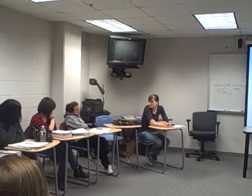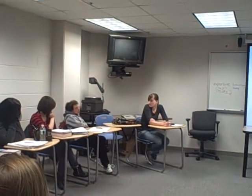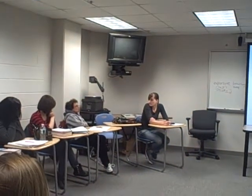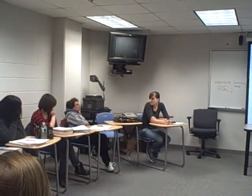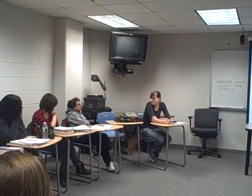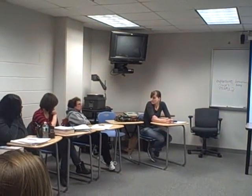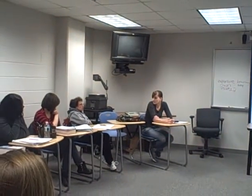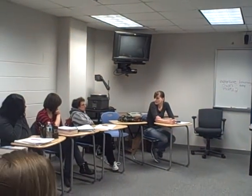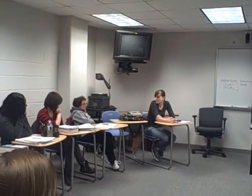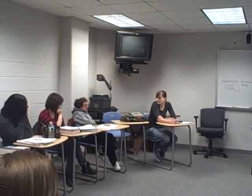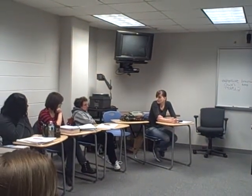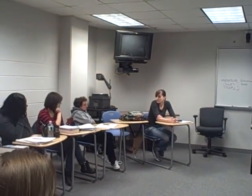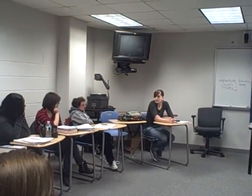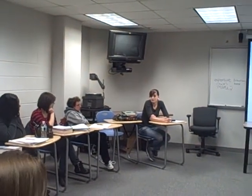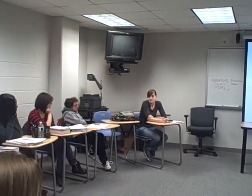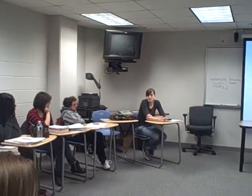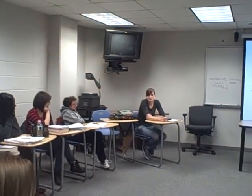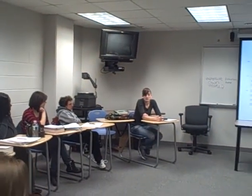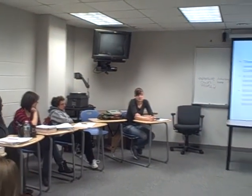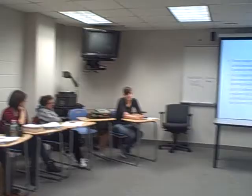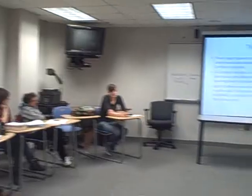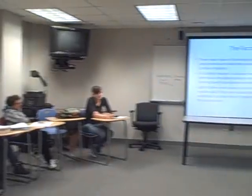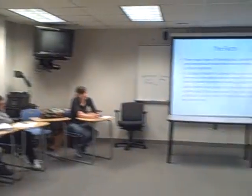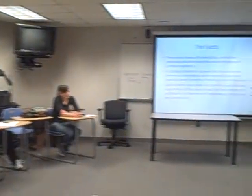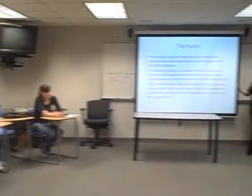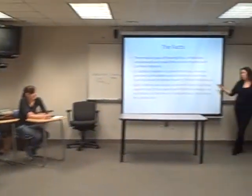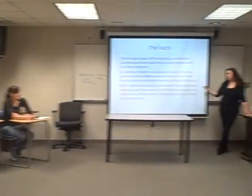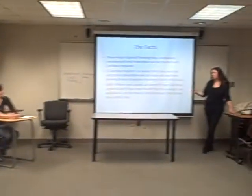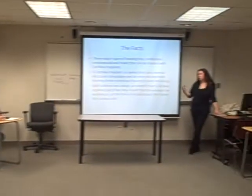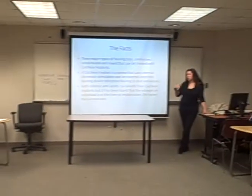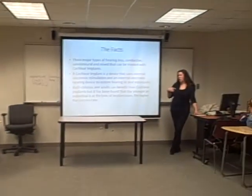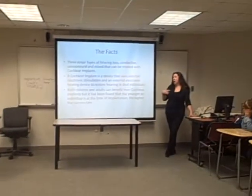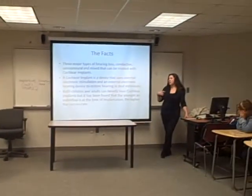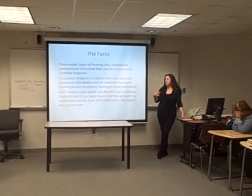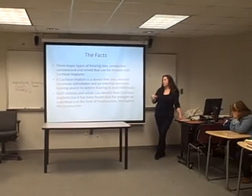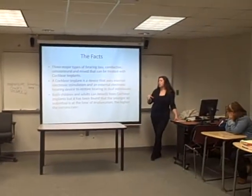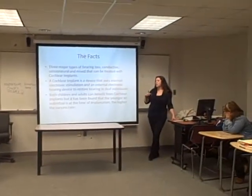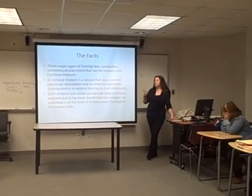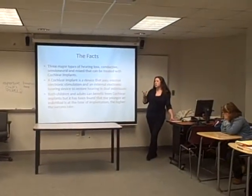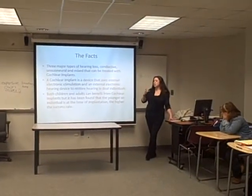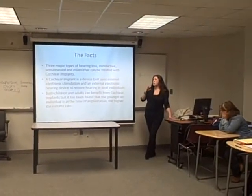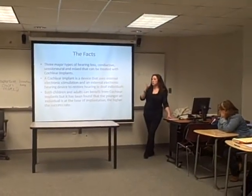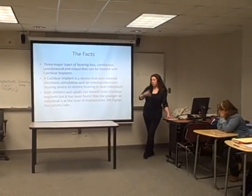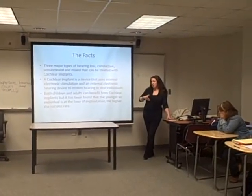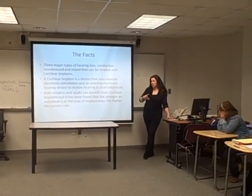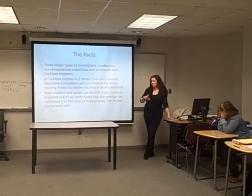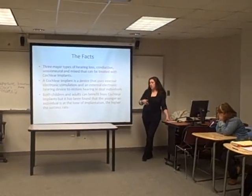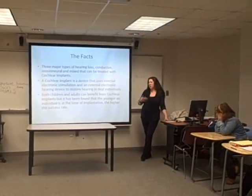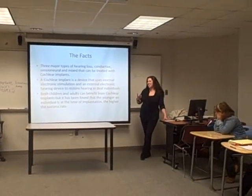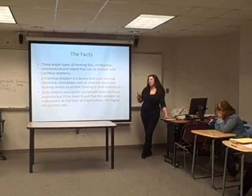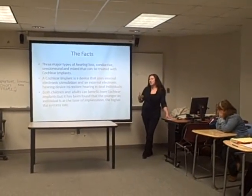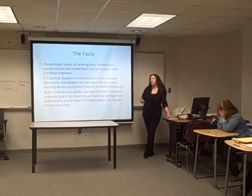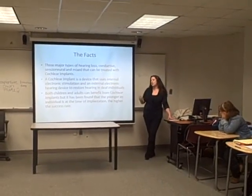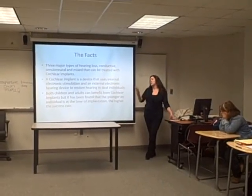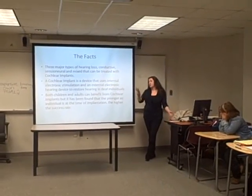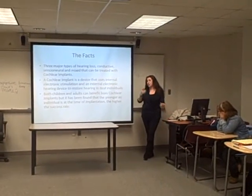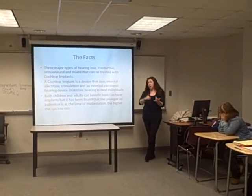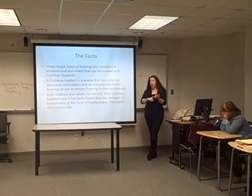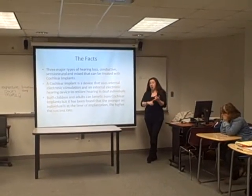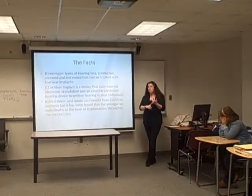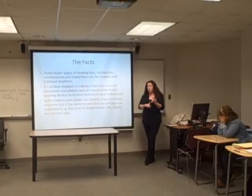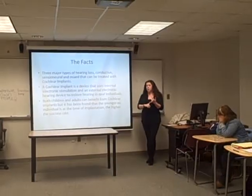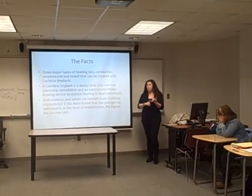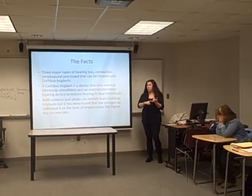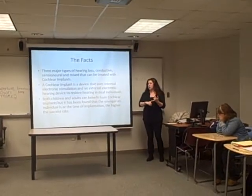medical alert bracelets? No, I have a card that she'll carry with her when she's older. I have a card that says that she has an implant because she can't, they